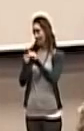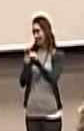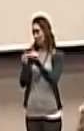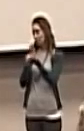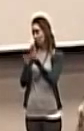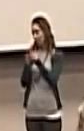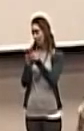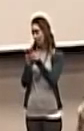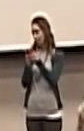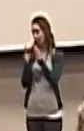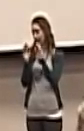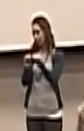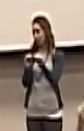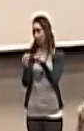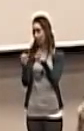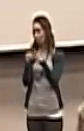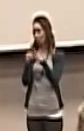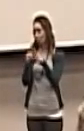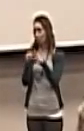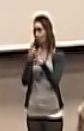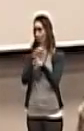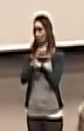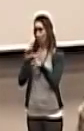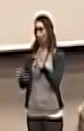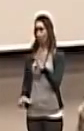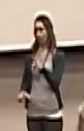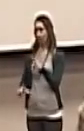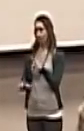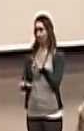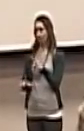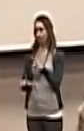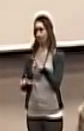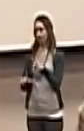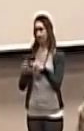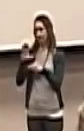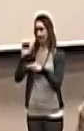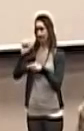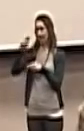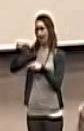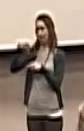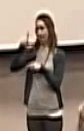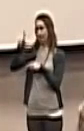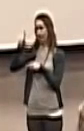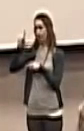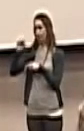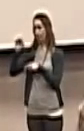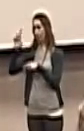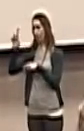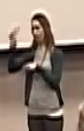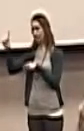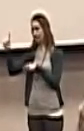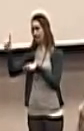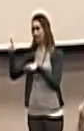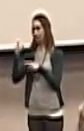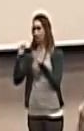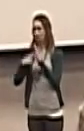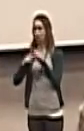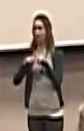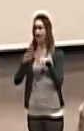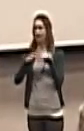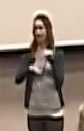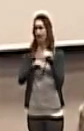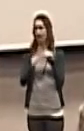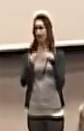is translated Lord in all uppercase letters to distinguish it from other names of God,